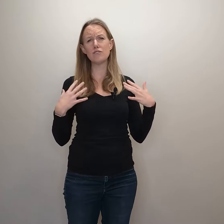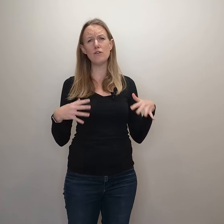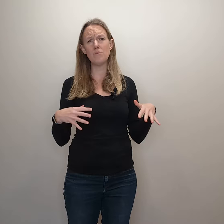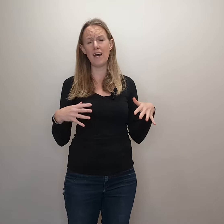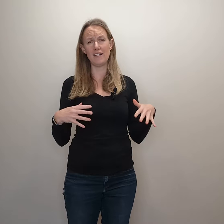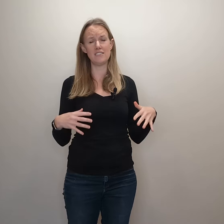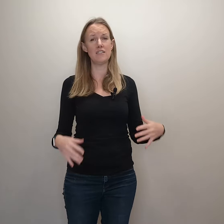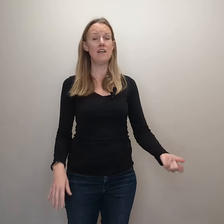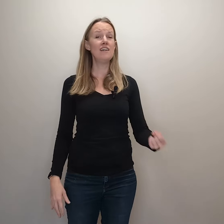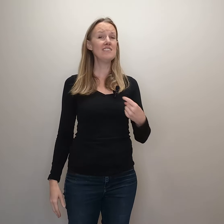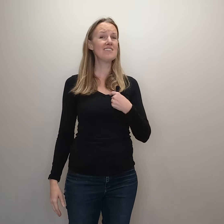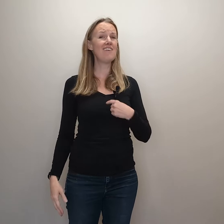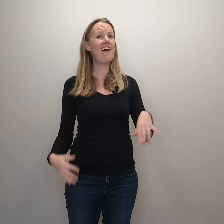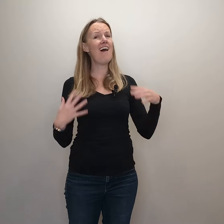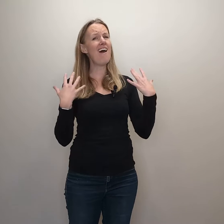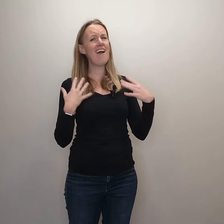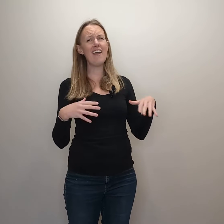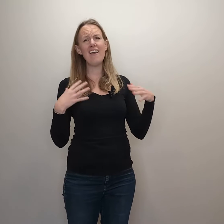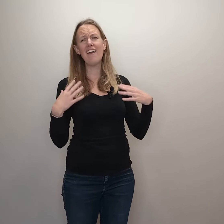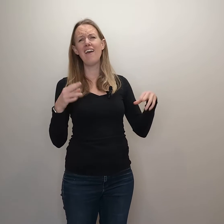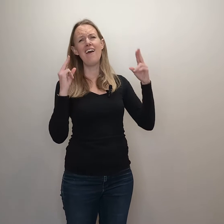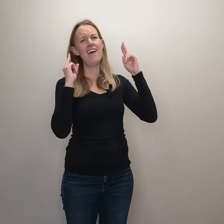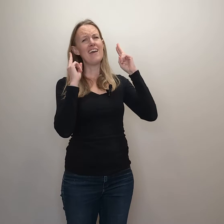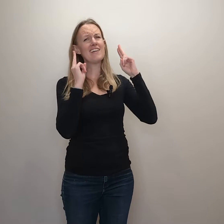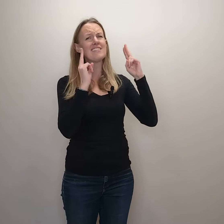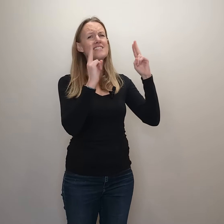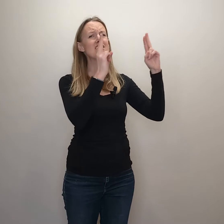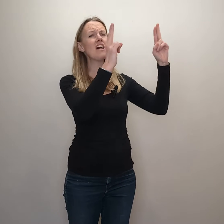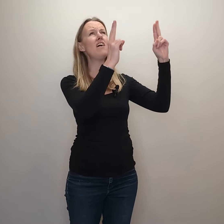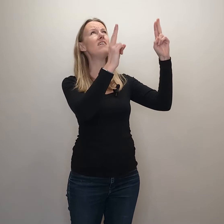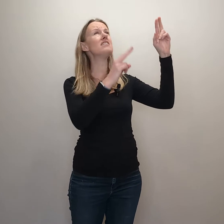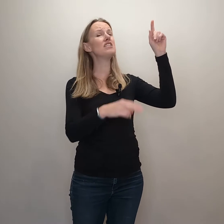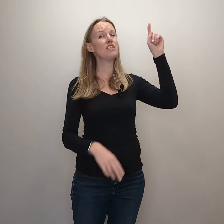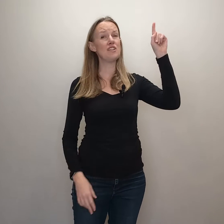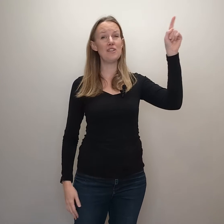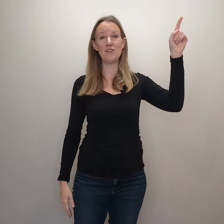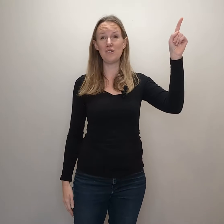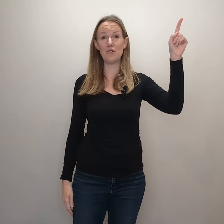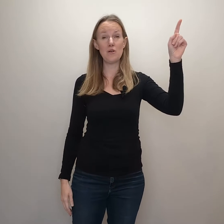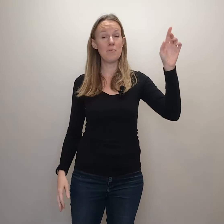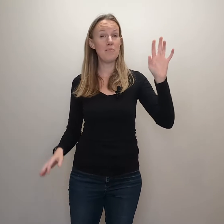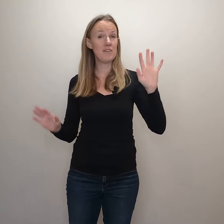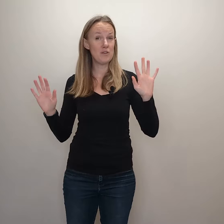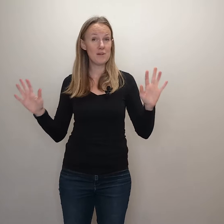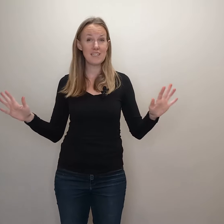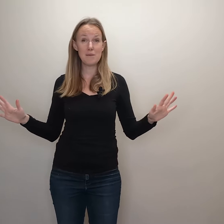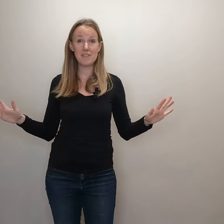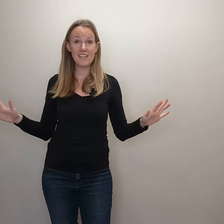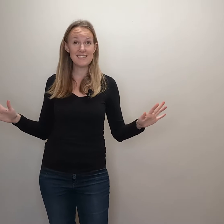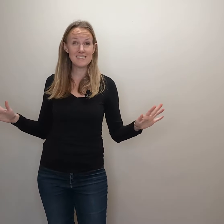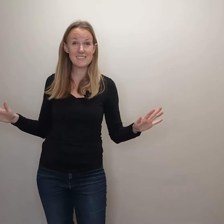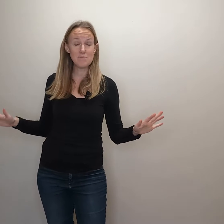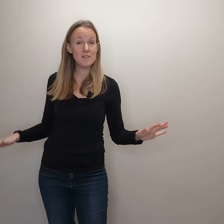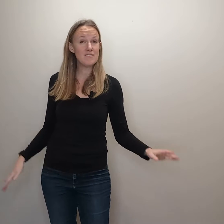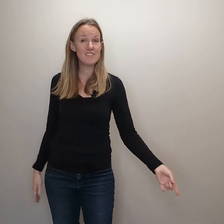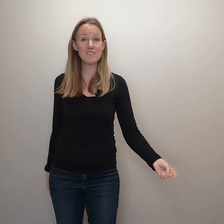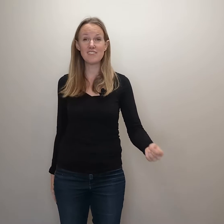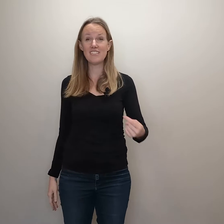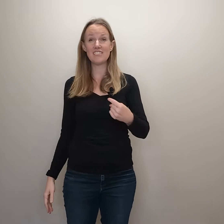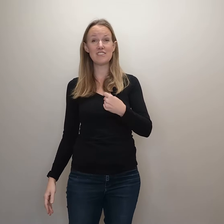so much. So I exalt you. But if you want to keep it nice and simple, feel free to just